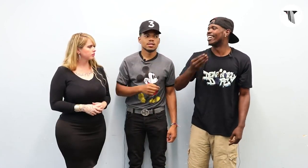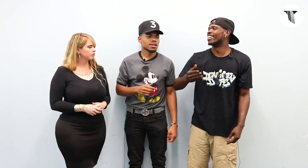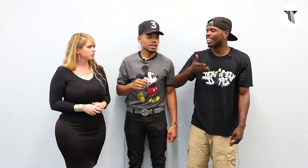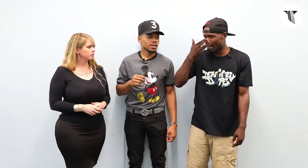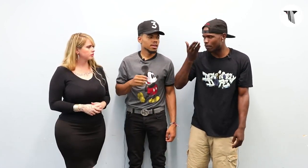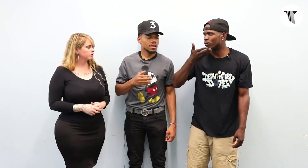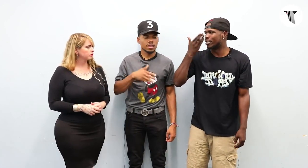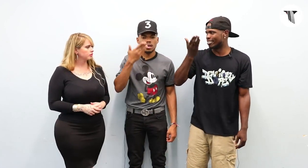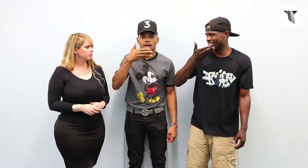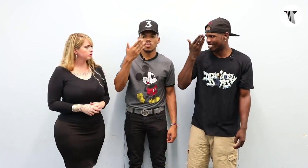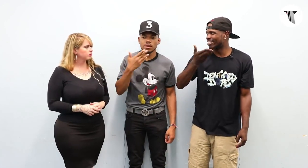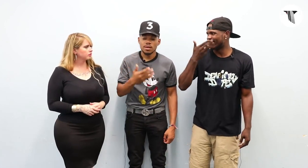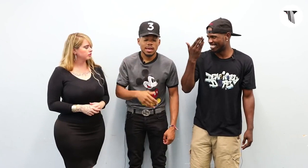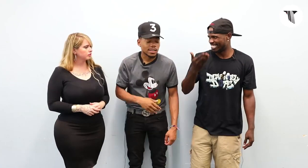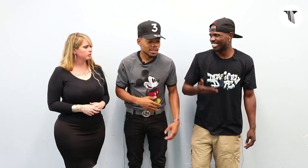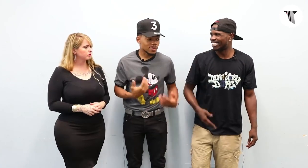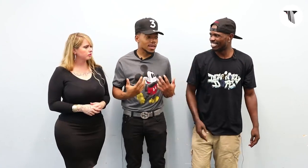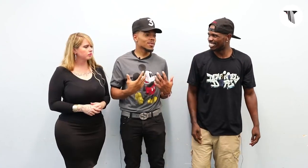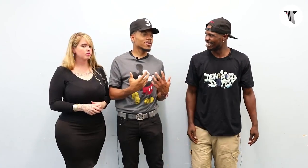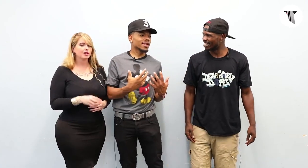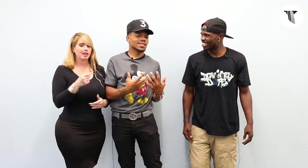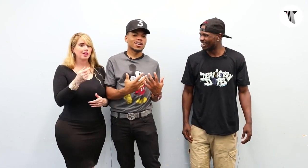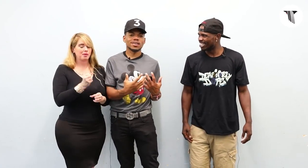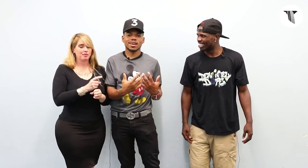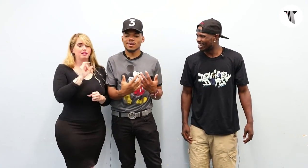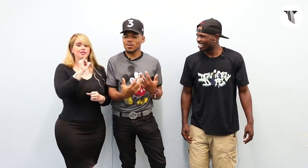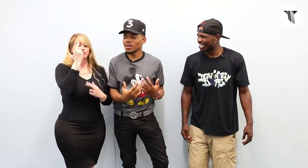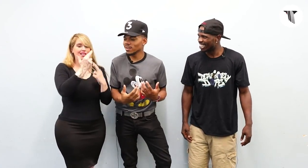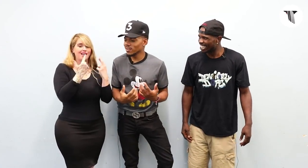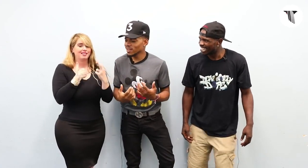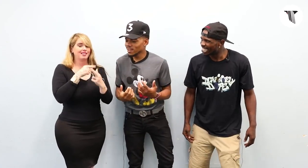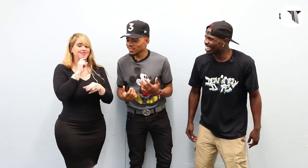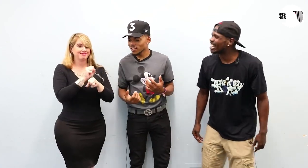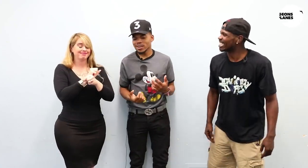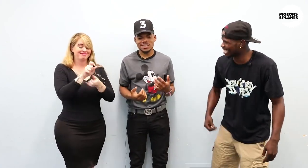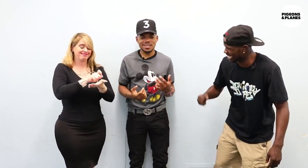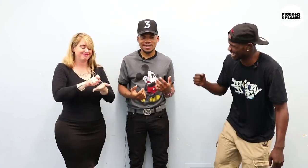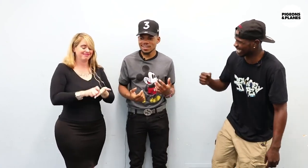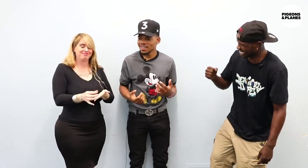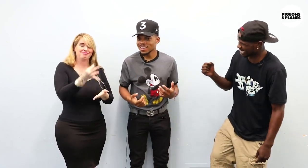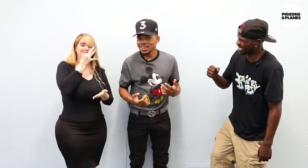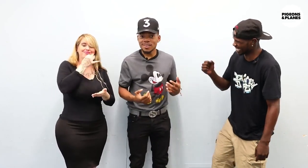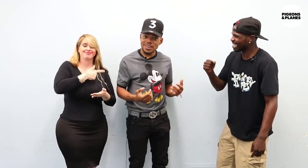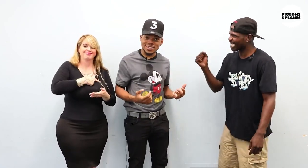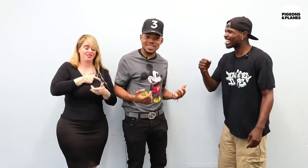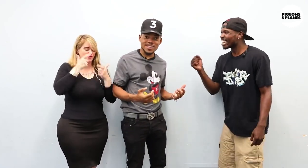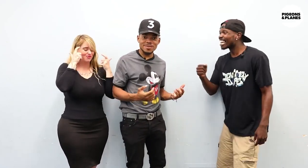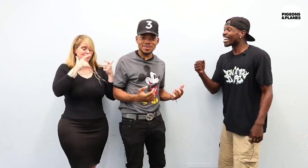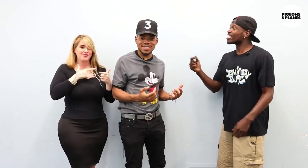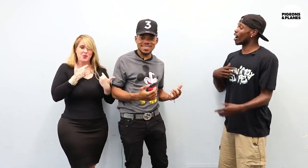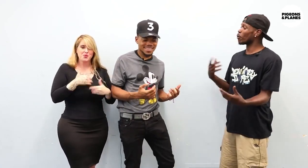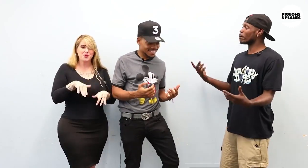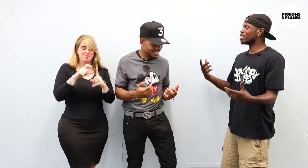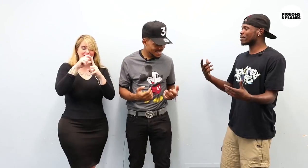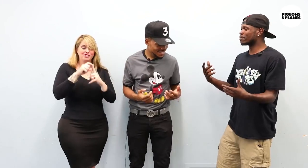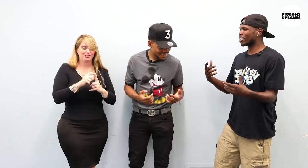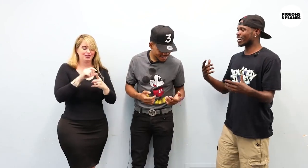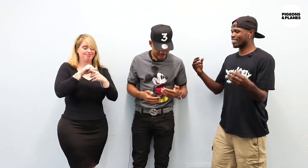and chamomile. This is making me realize how good I am at writing right now. These are crazy, crazy terms. That's what made people get even